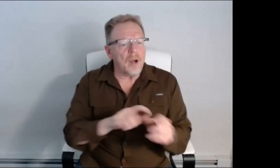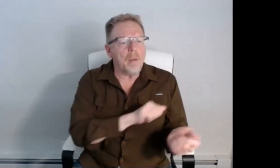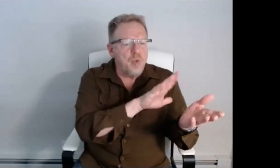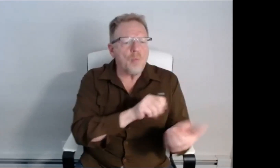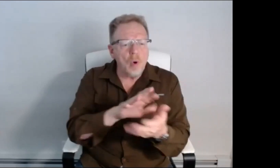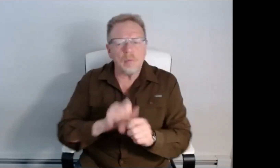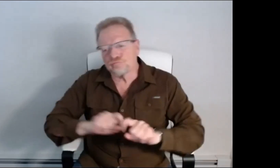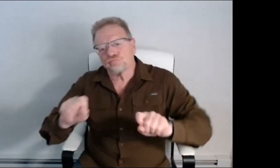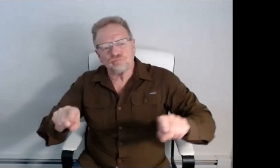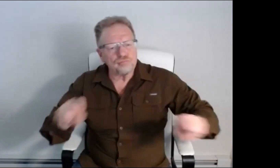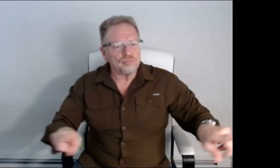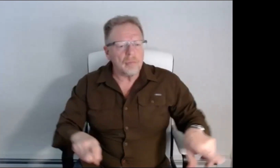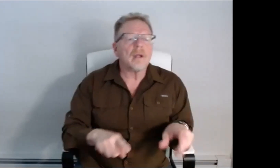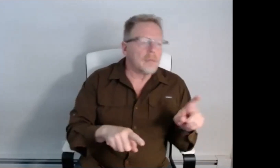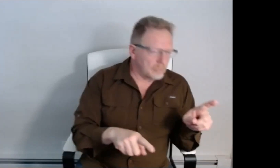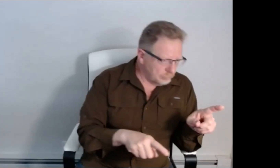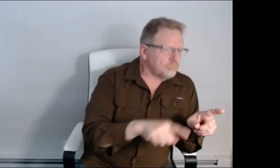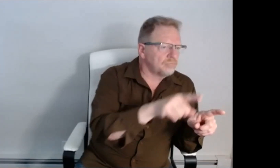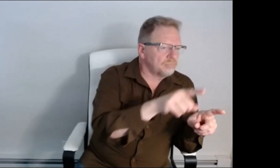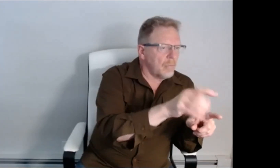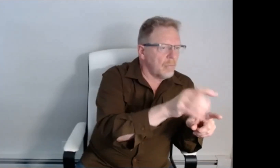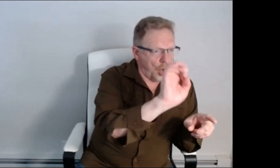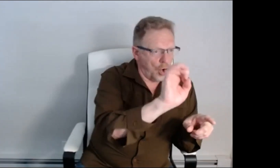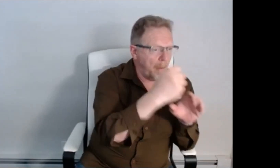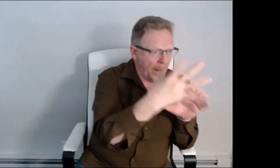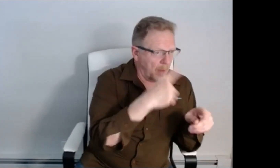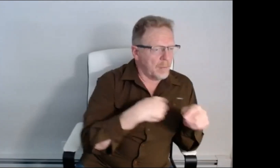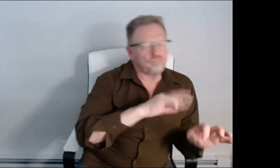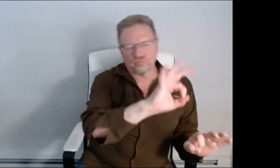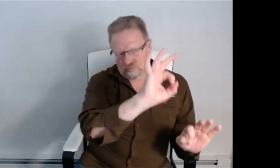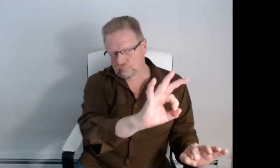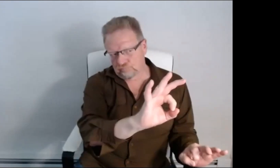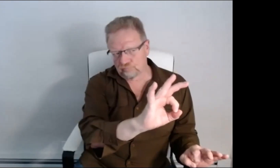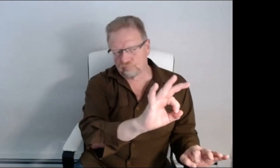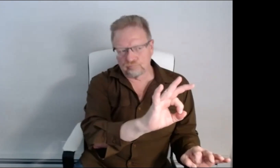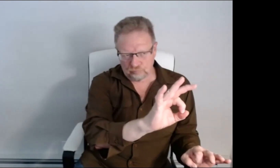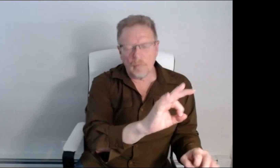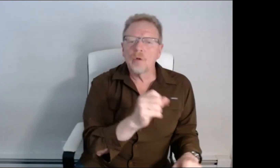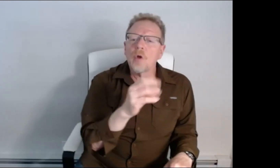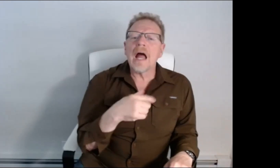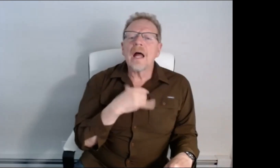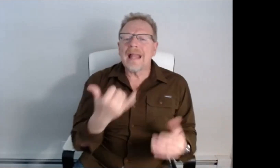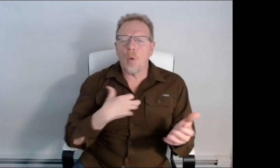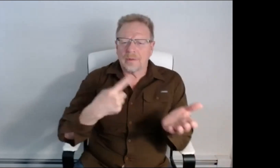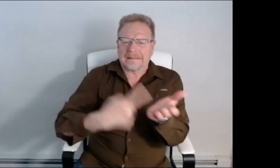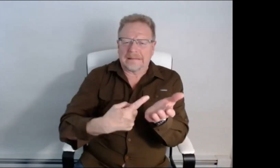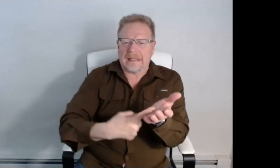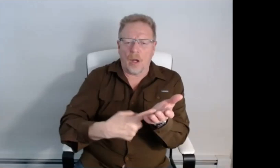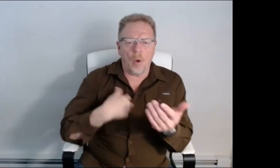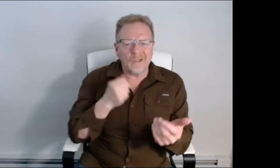And Ernest said, I'll email that to you. Okay. So I'm just going to discuss what we just talked about. Jan